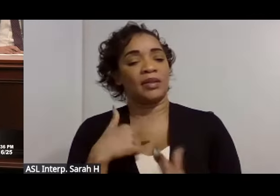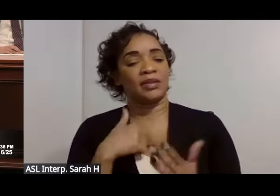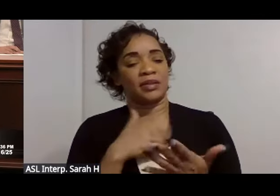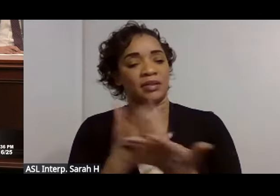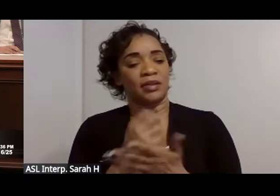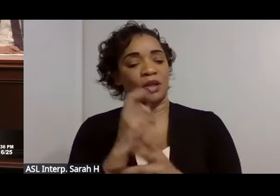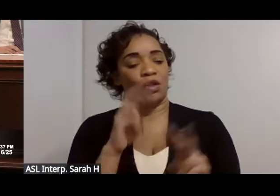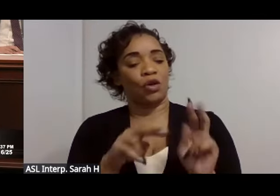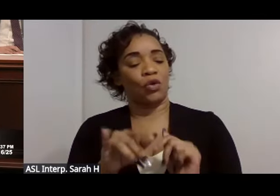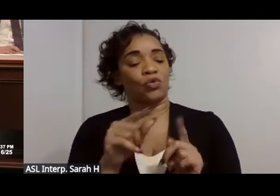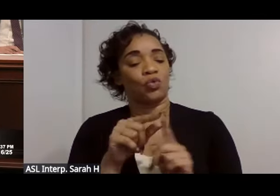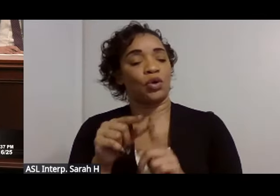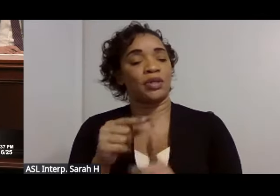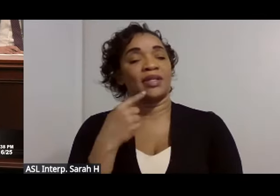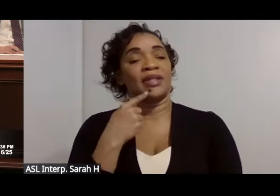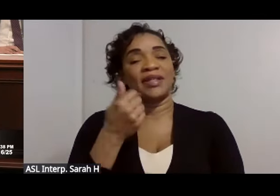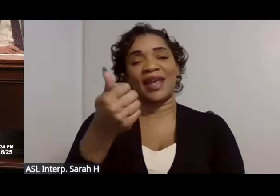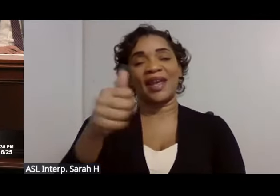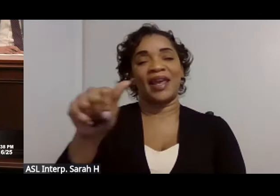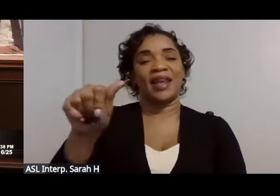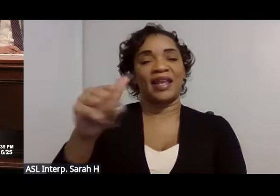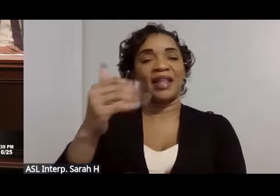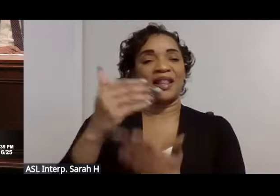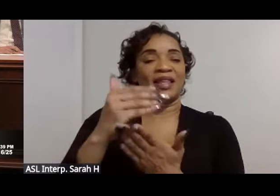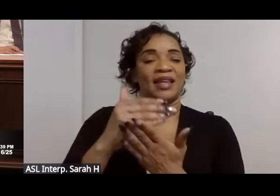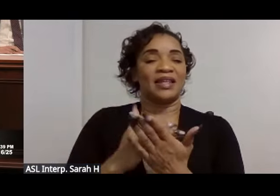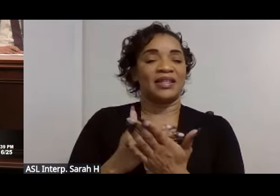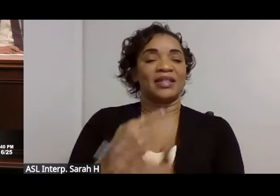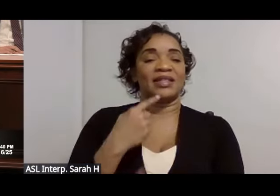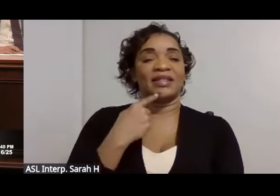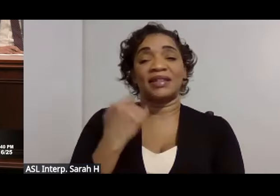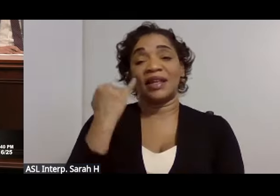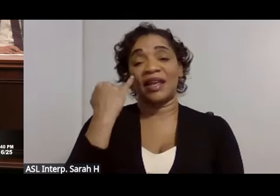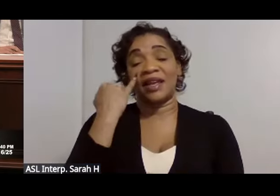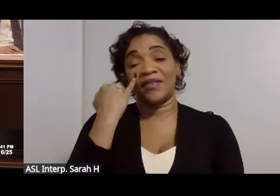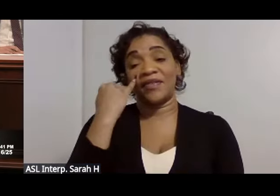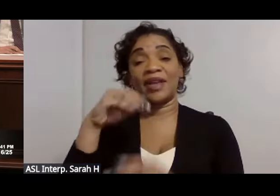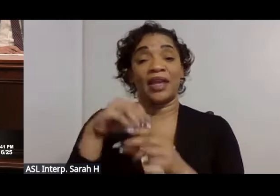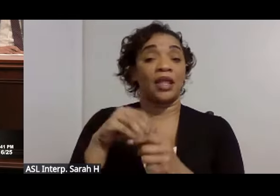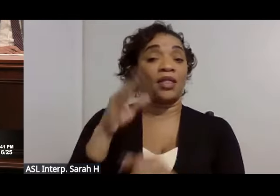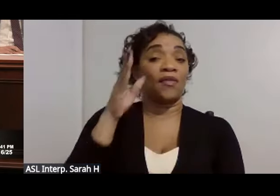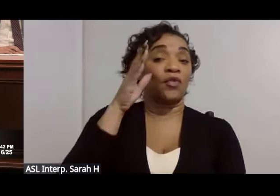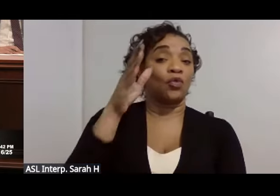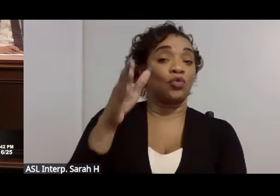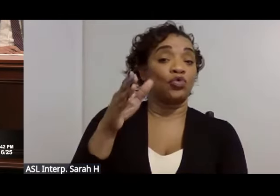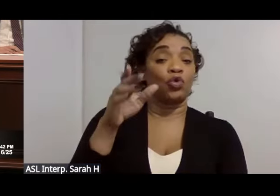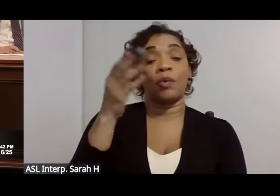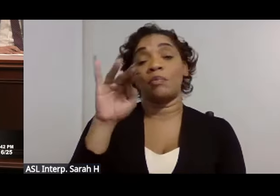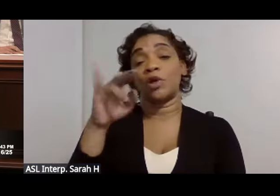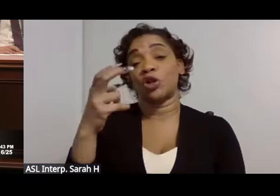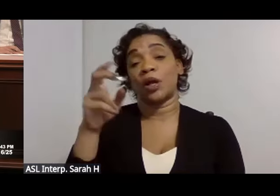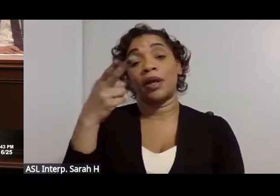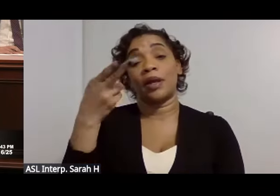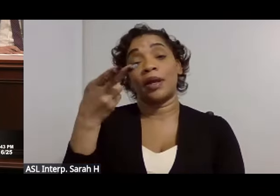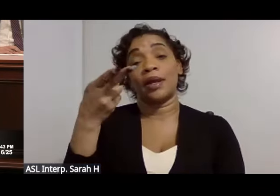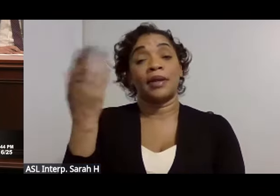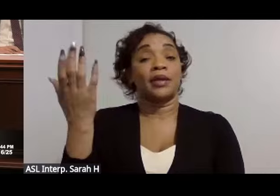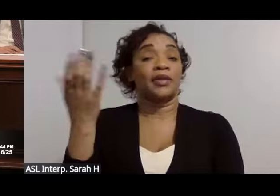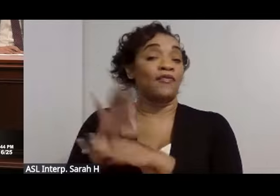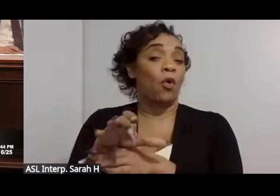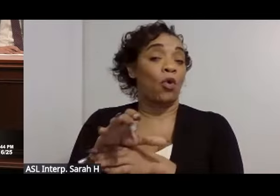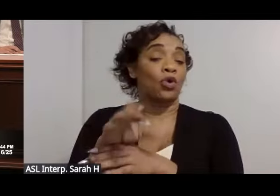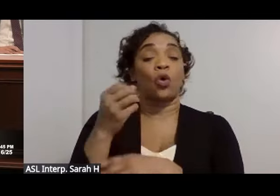If there is any other list, if in the future Michigan is forced to have two lists or agrees to do it in some court case,